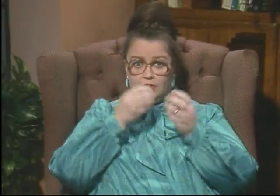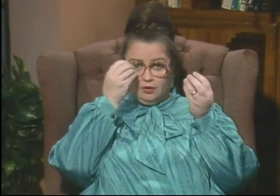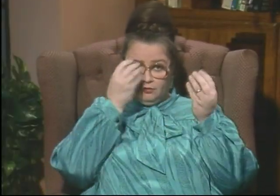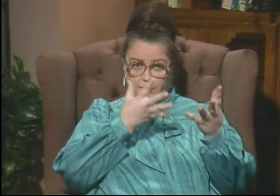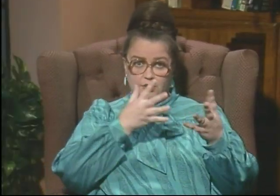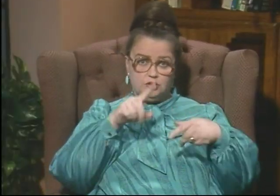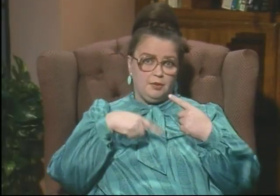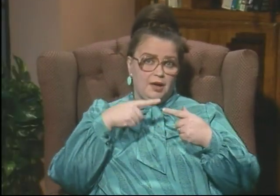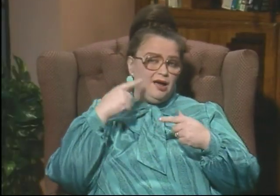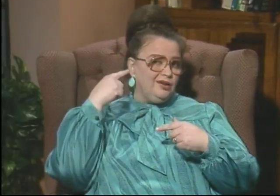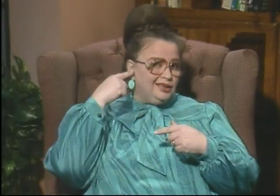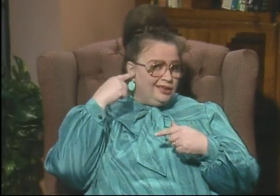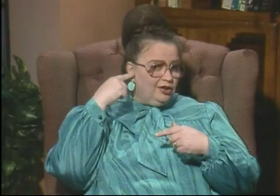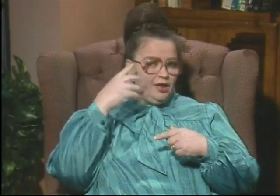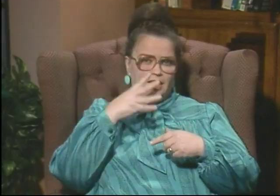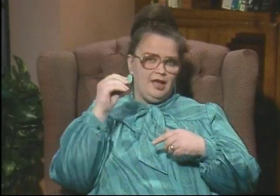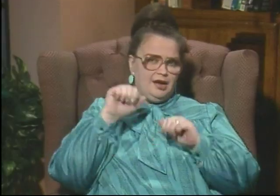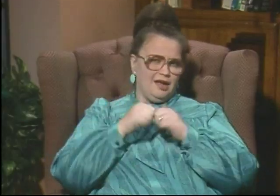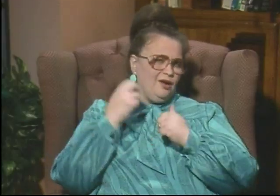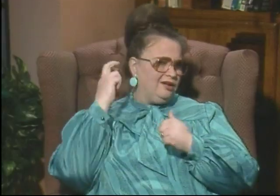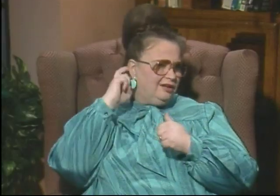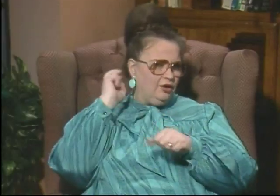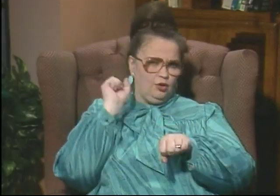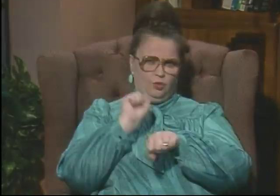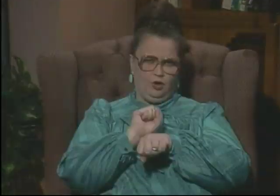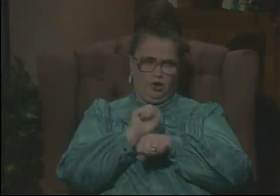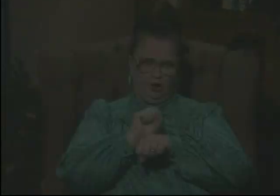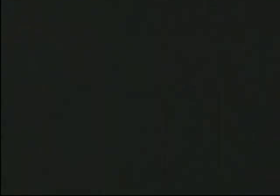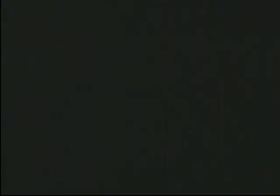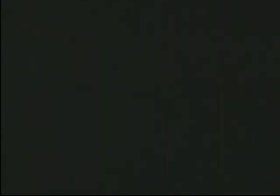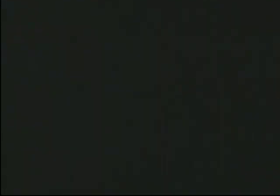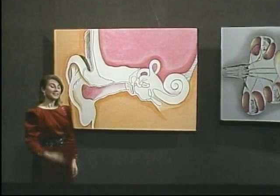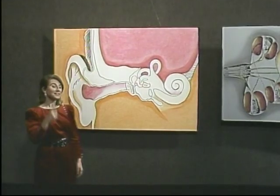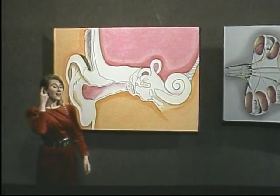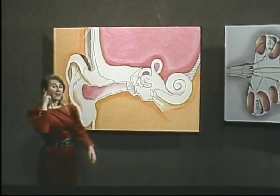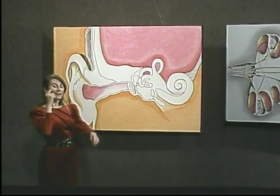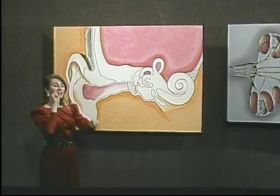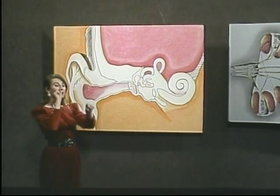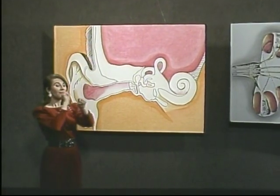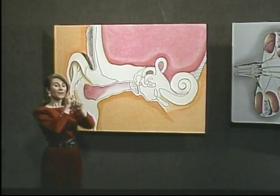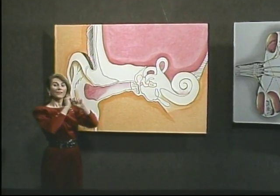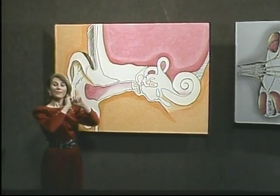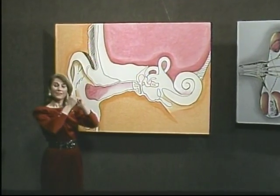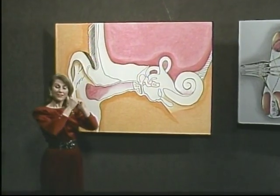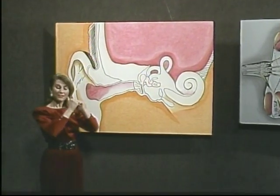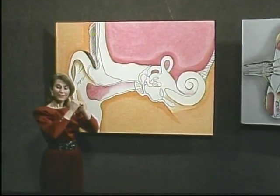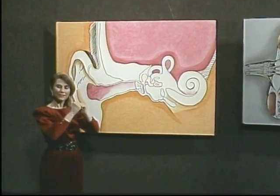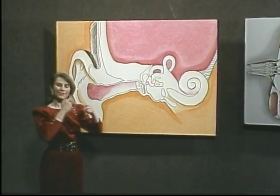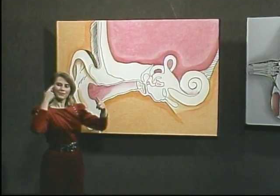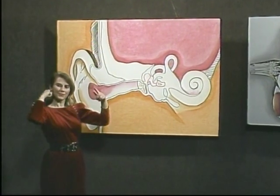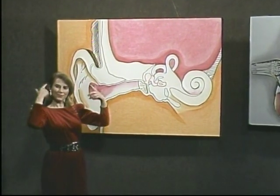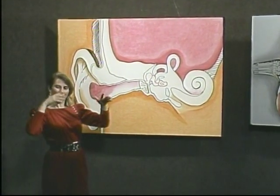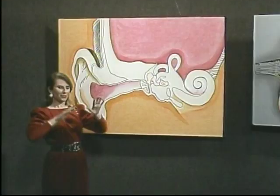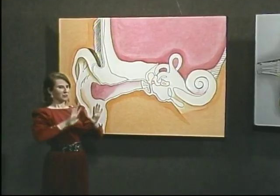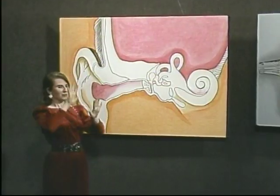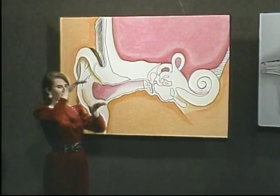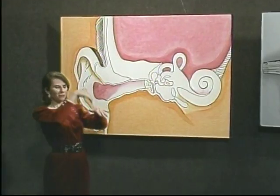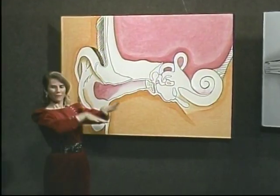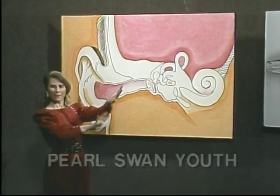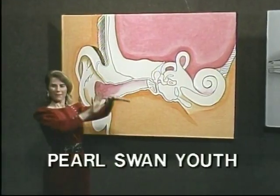Let's proceed now with information about the ear and how the cochlear implant works. Normal hearing works with the use